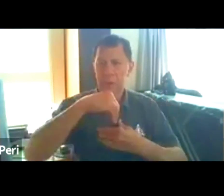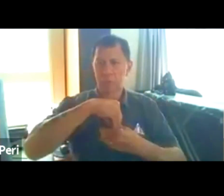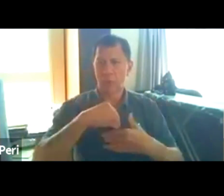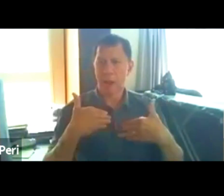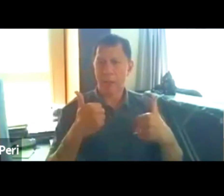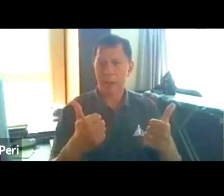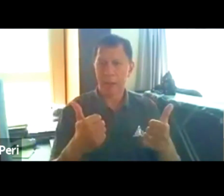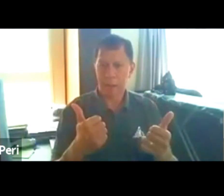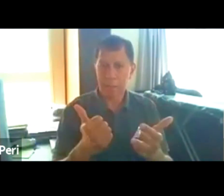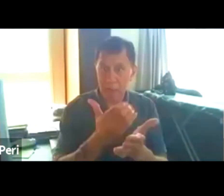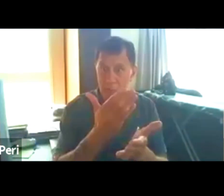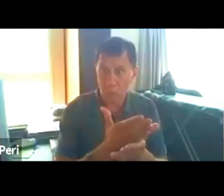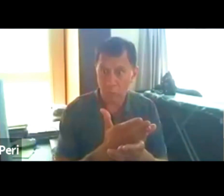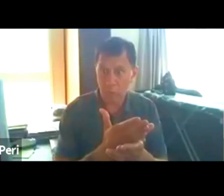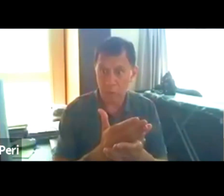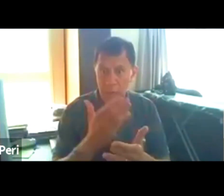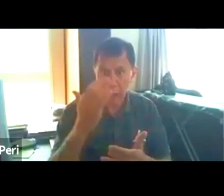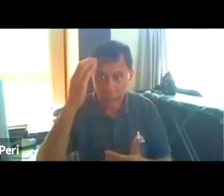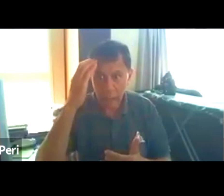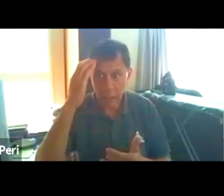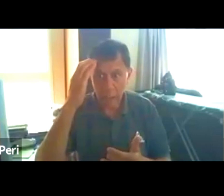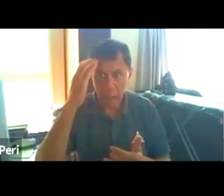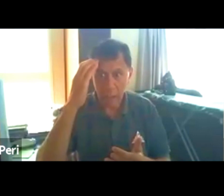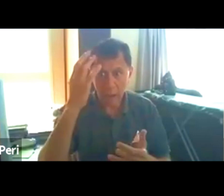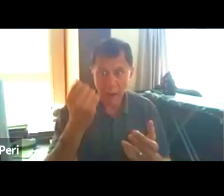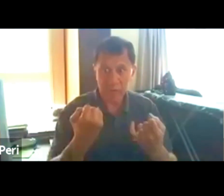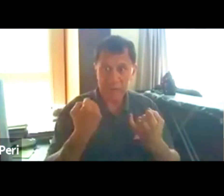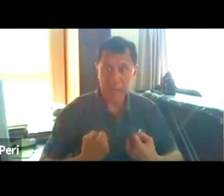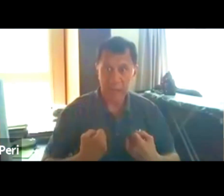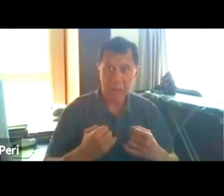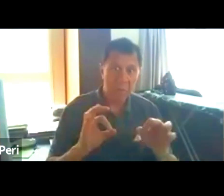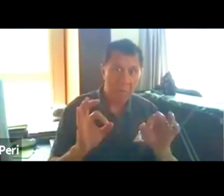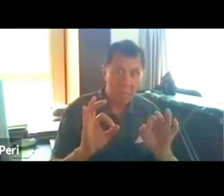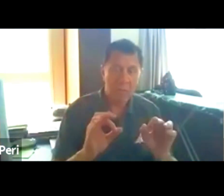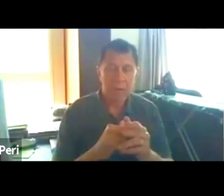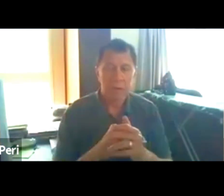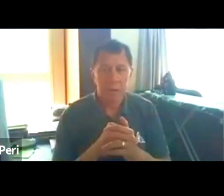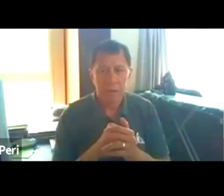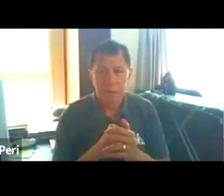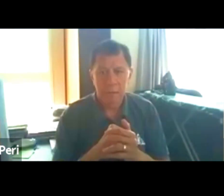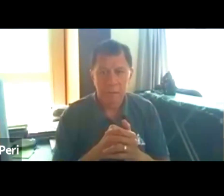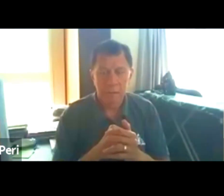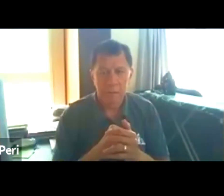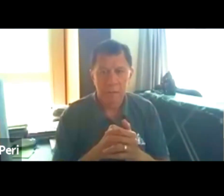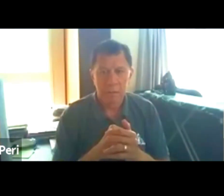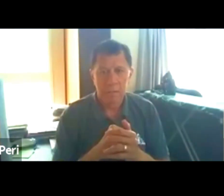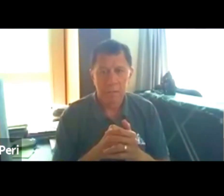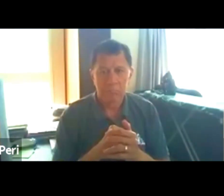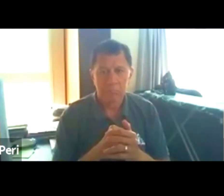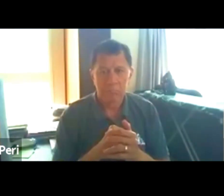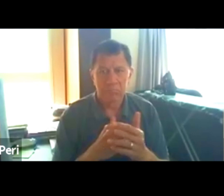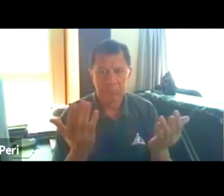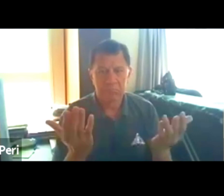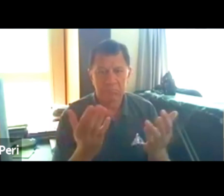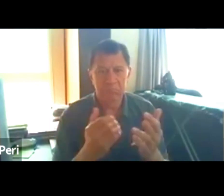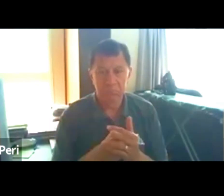like, am I on medication, you know, my personal health, you know, and would I have a headache, or did I have a headache? So